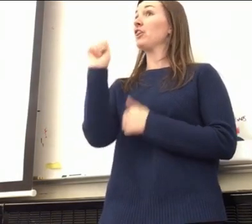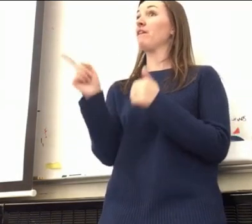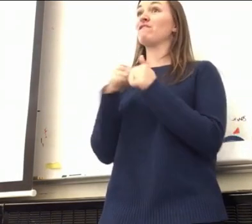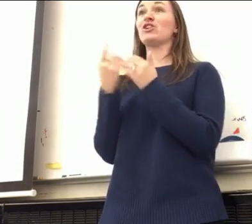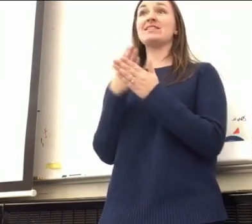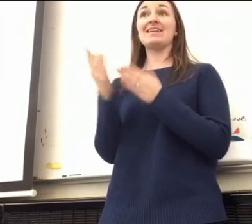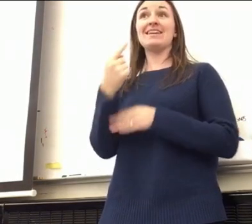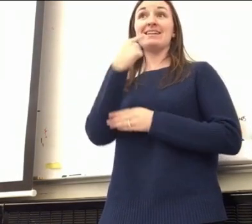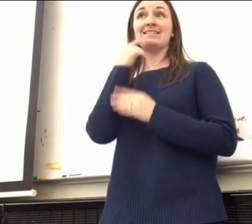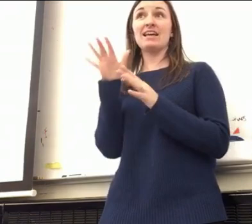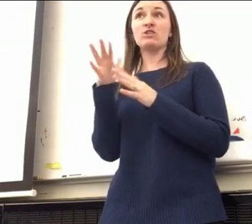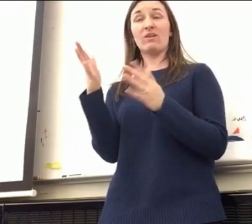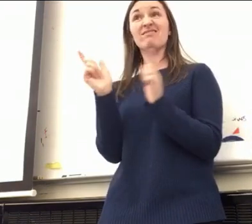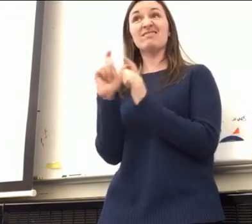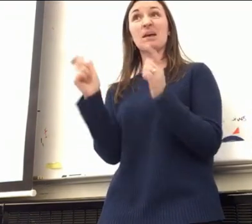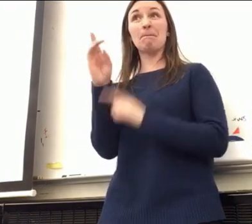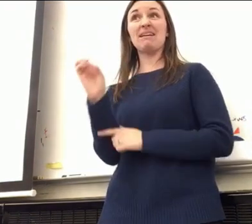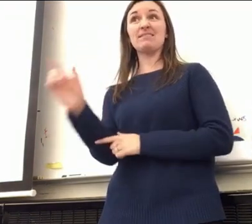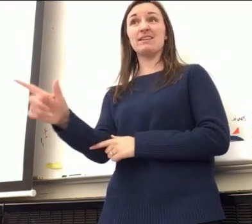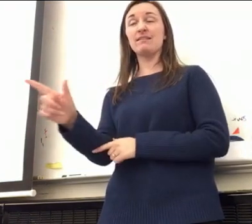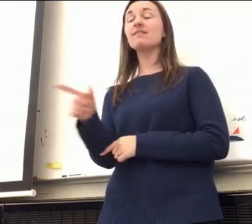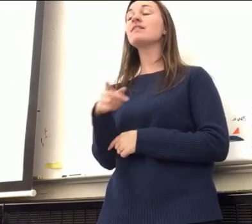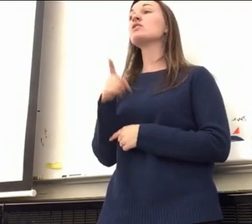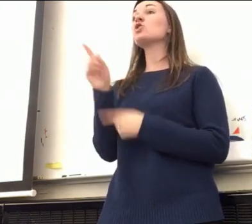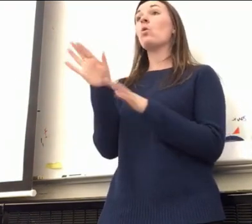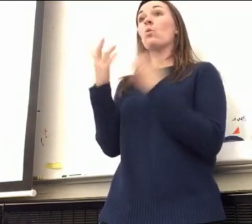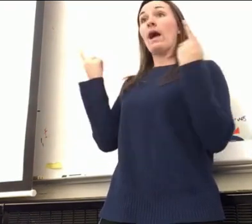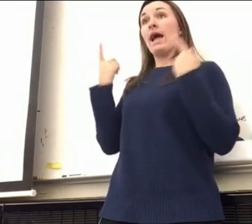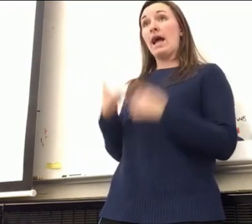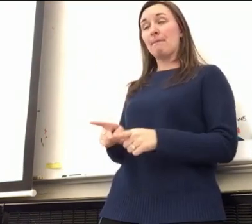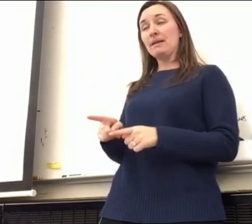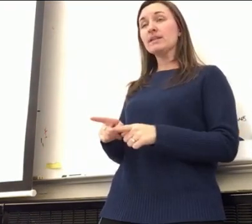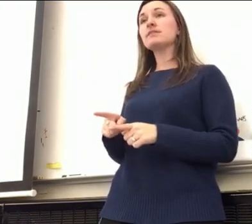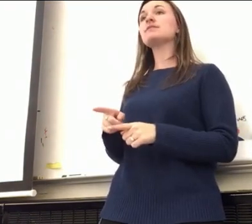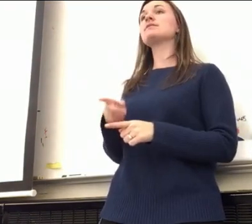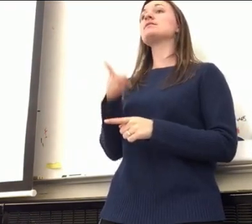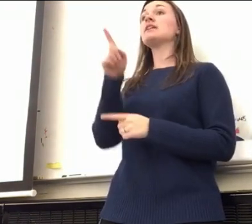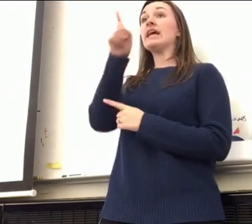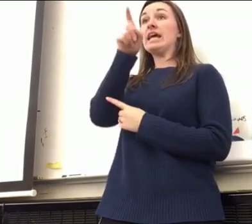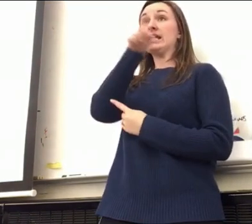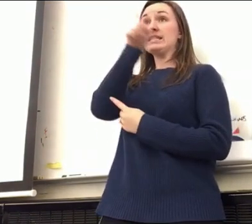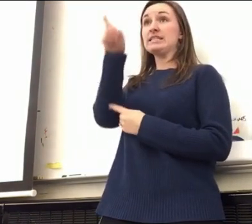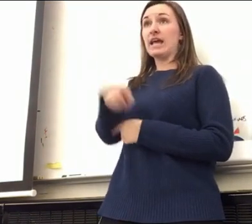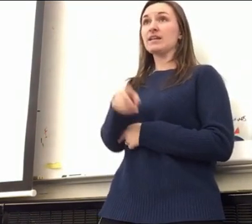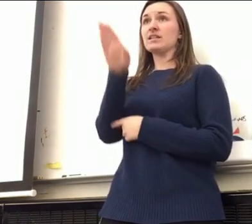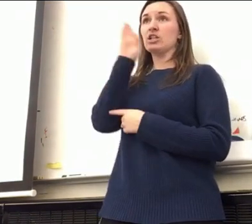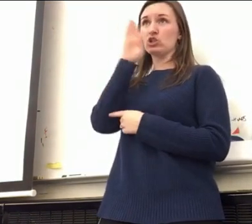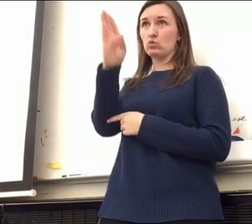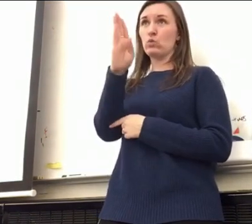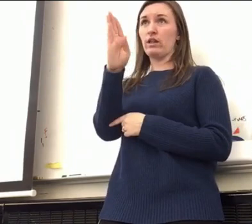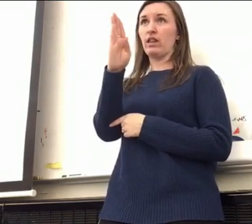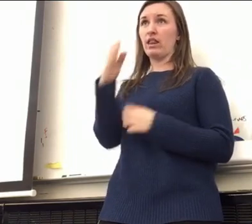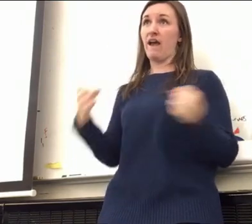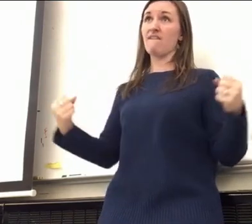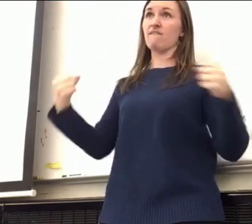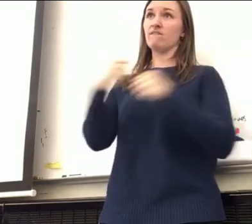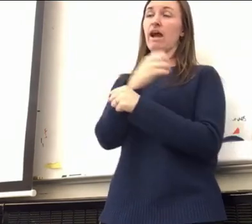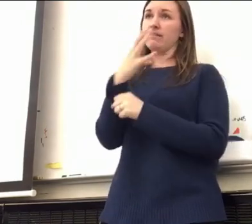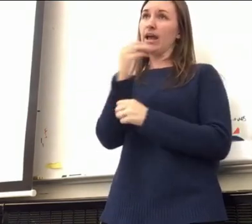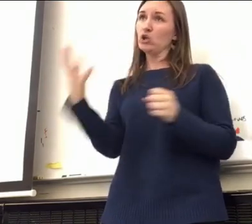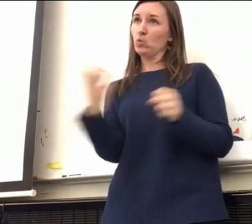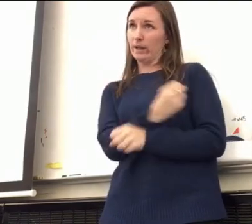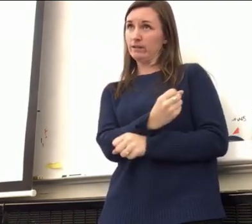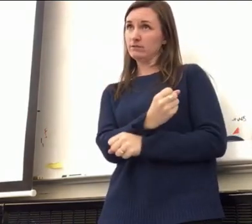actually makes a big deal. So what's going to happen is that basically Texas is going to be fought and it is going to be won. Then we go